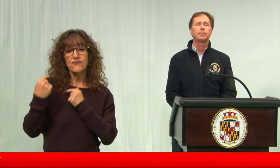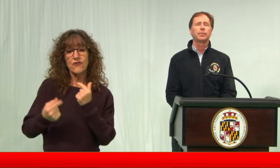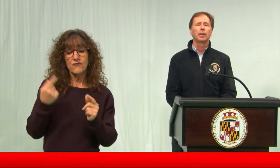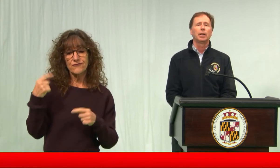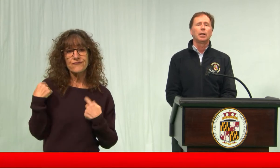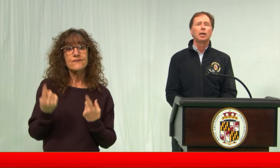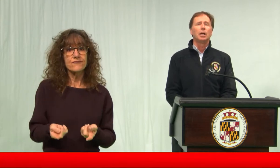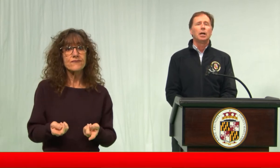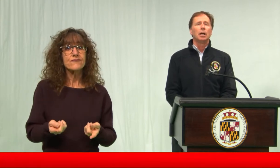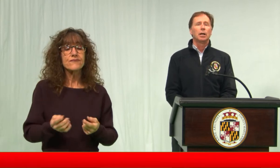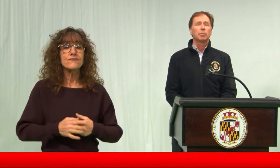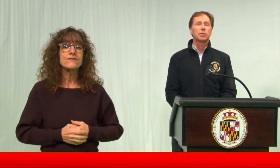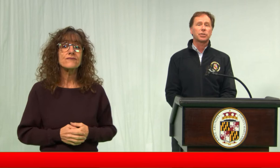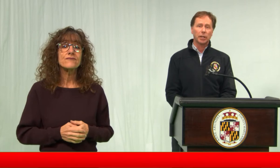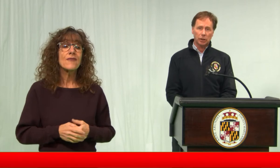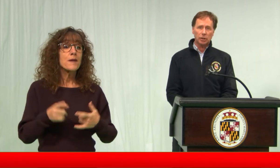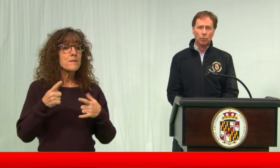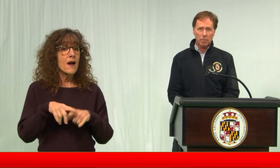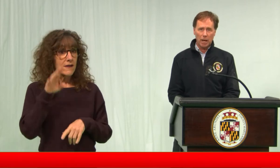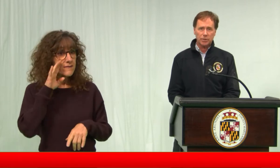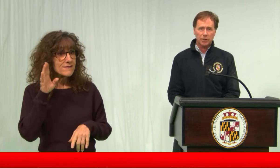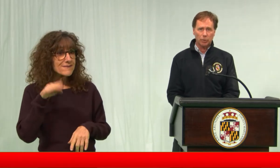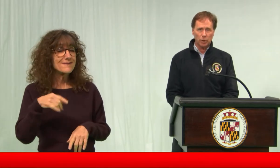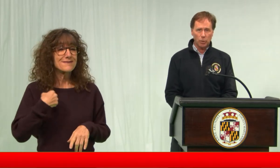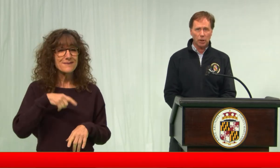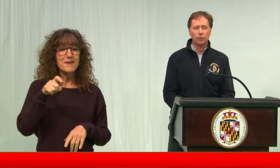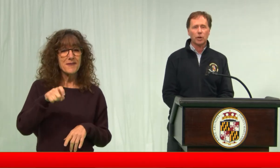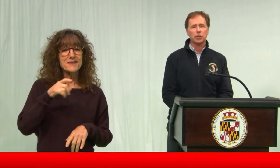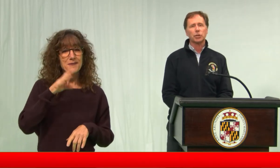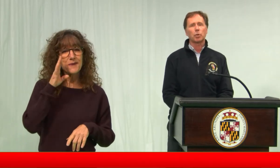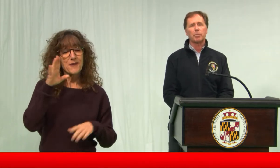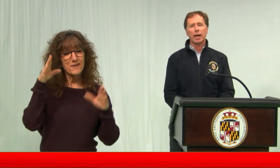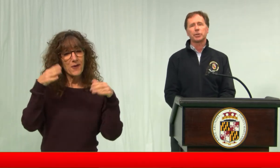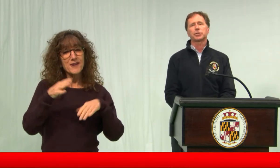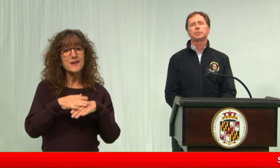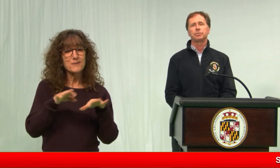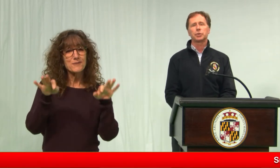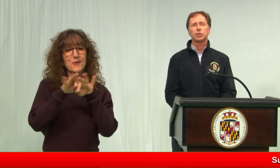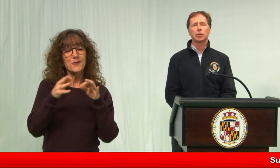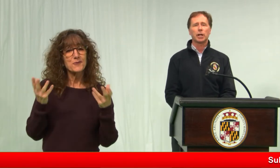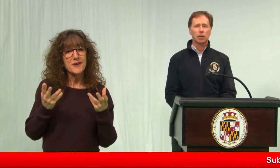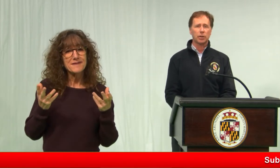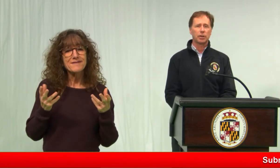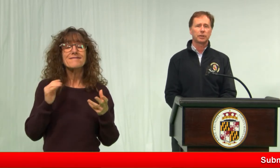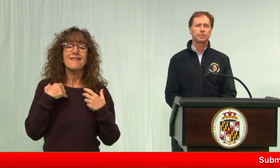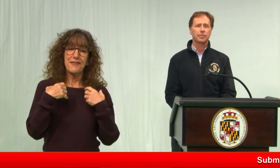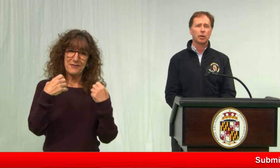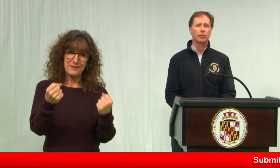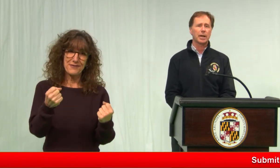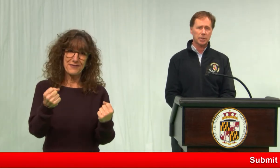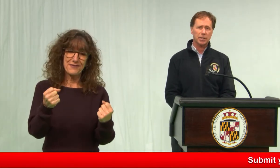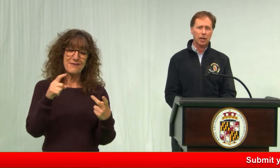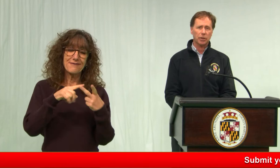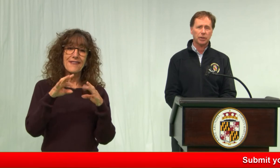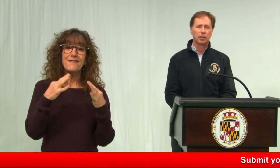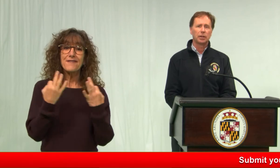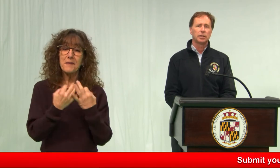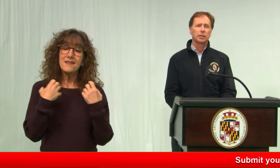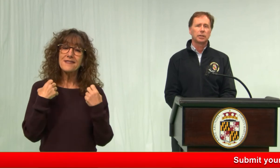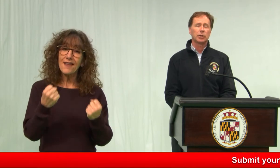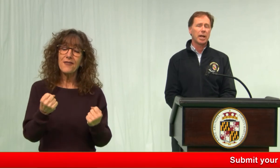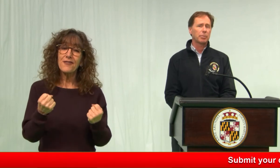generation. But still, we must and we will focus on what matters, which is our health, our family's